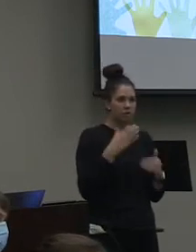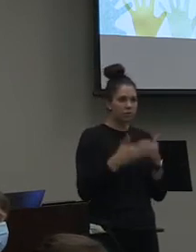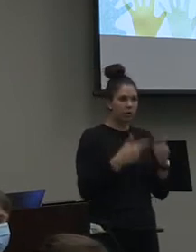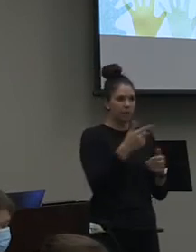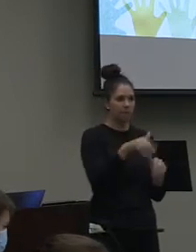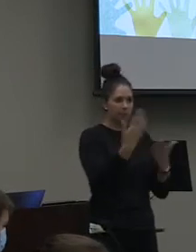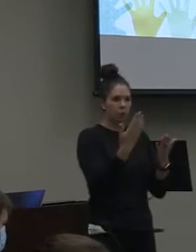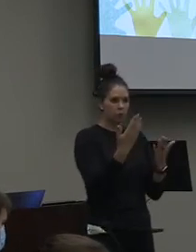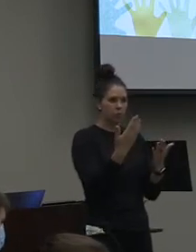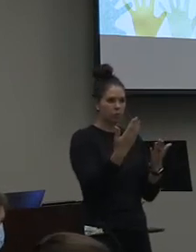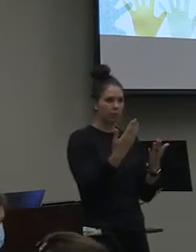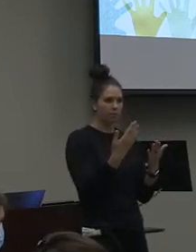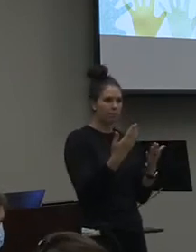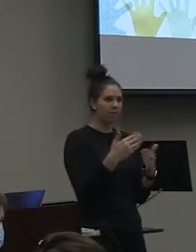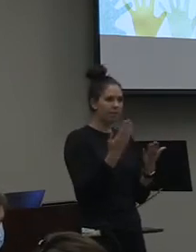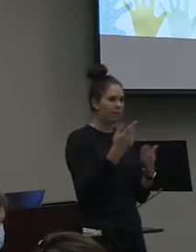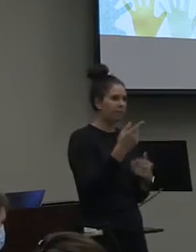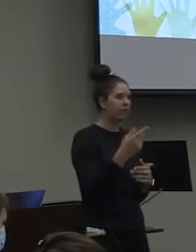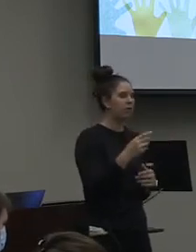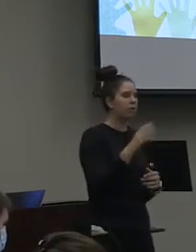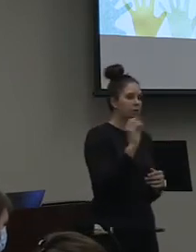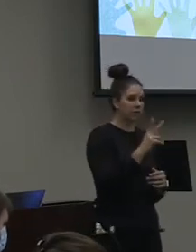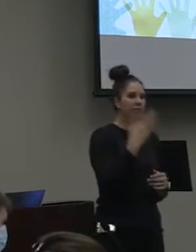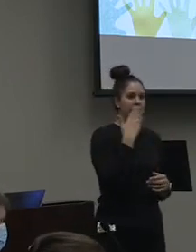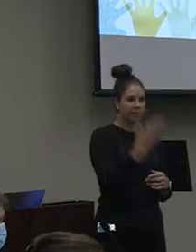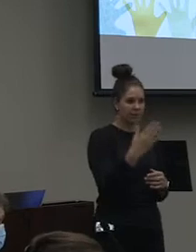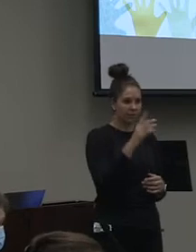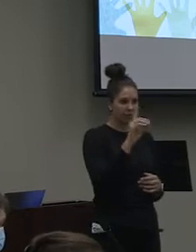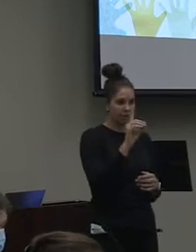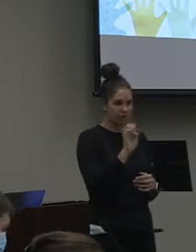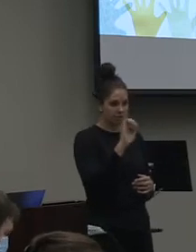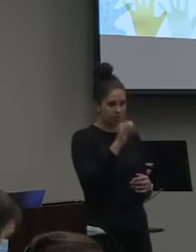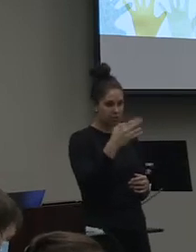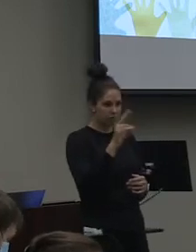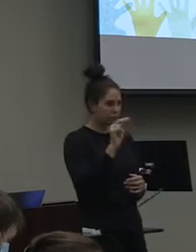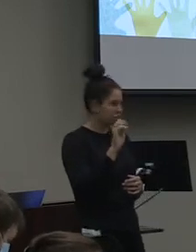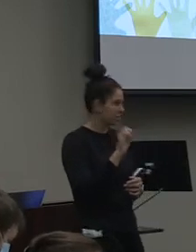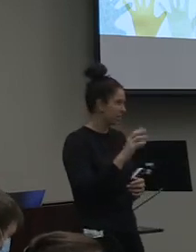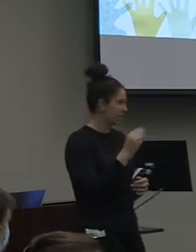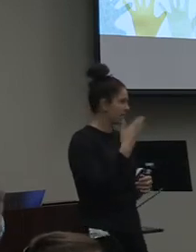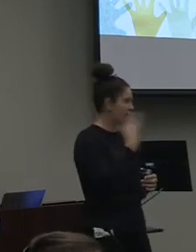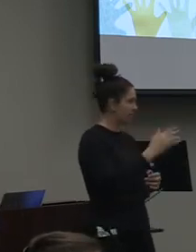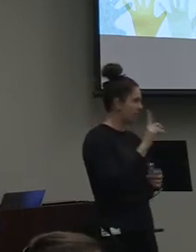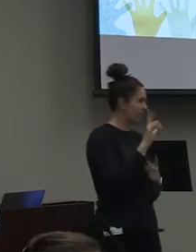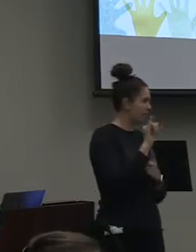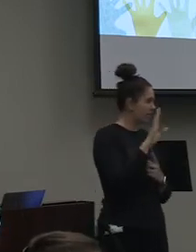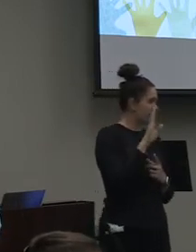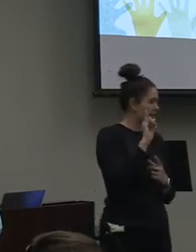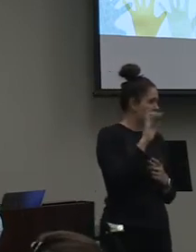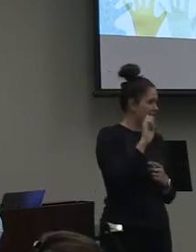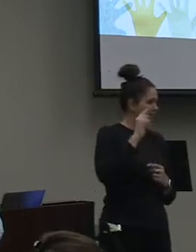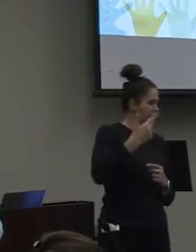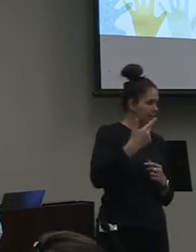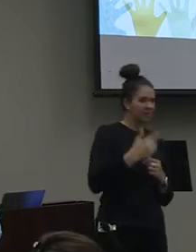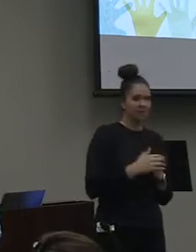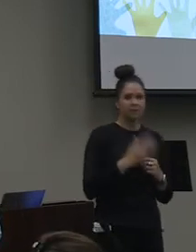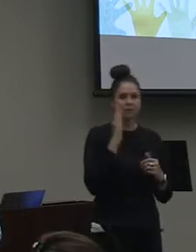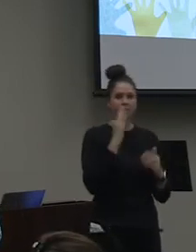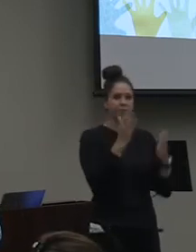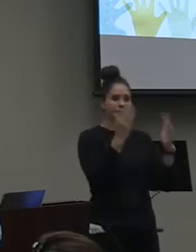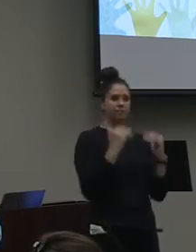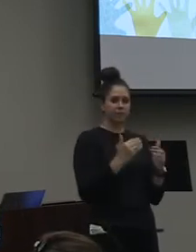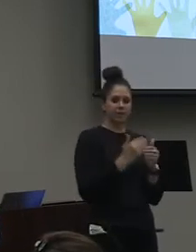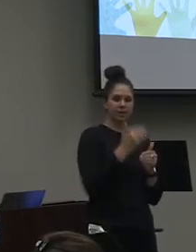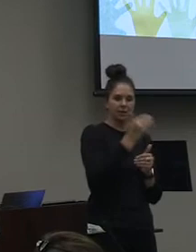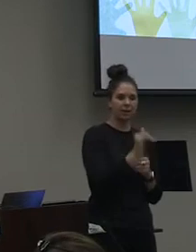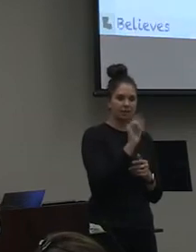I'm to accept the report. Thank you, Dejanay. Second. And thank you, Lily. All right, so we will move into the